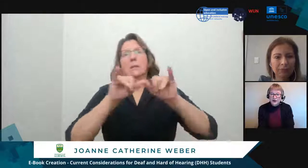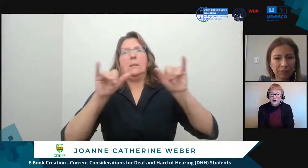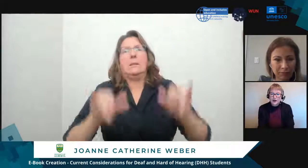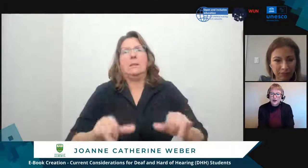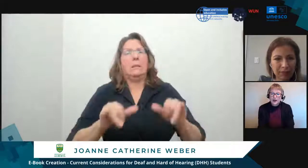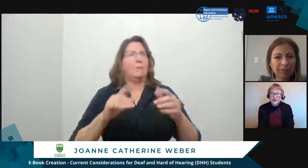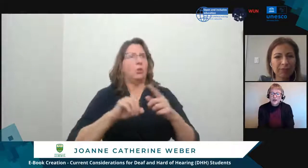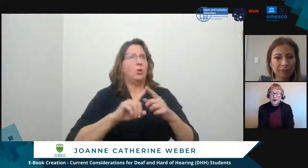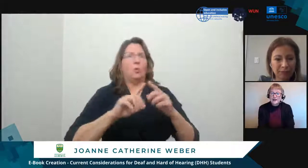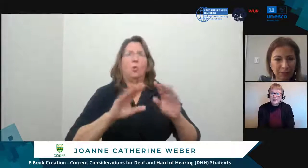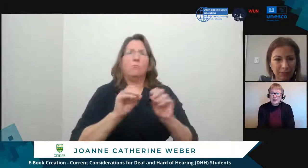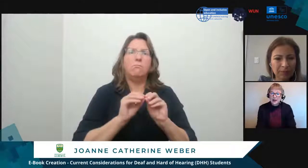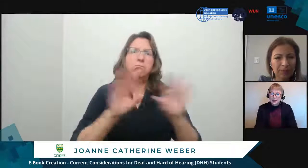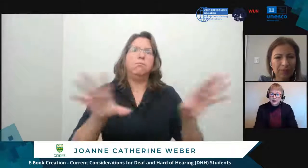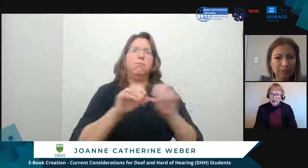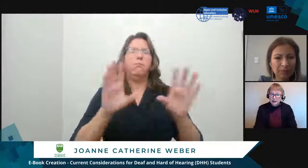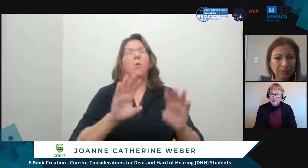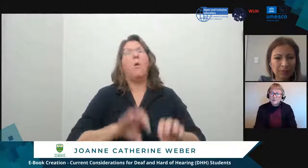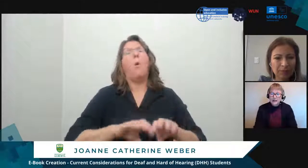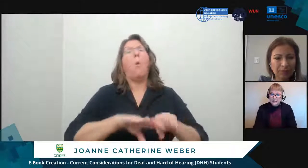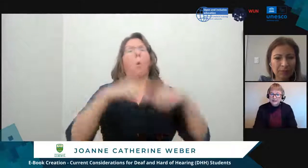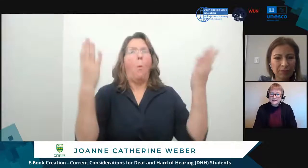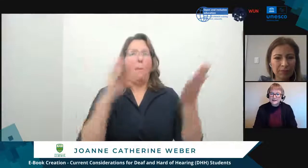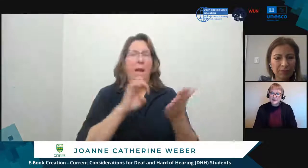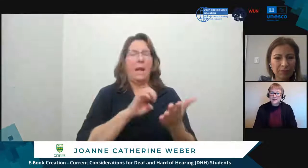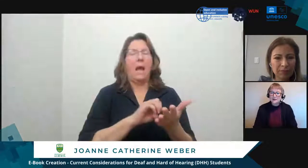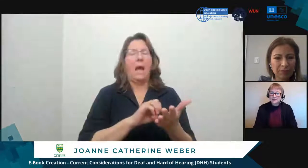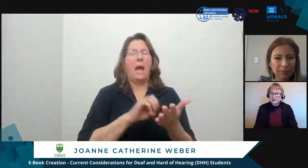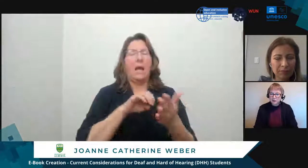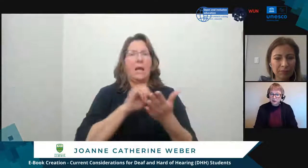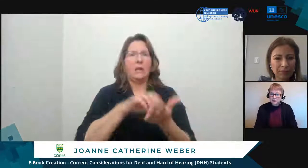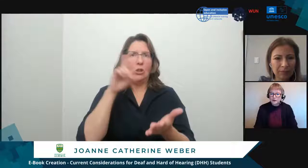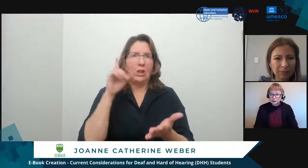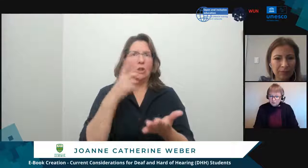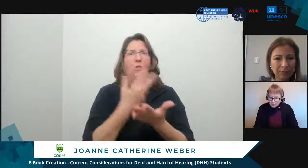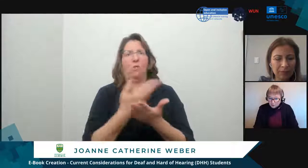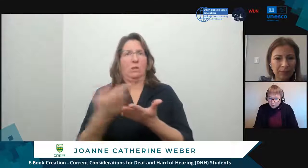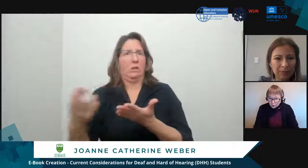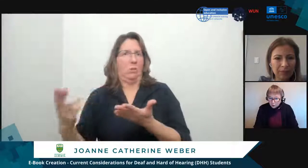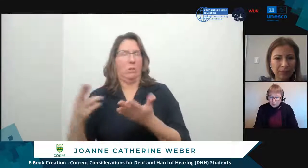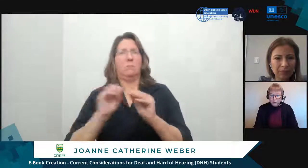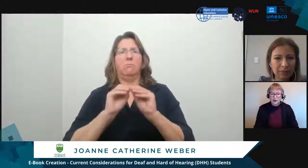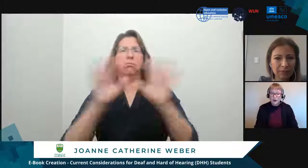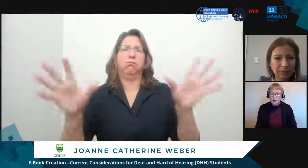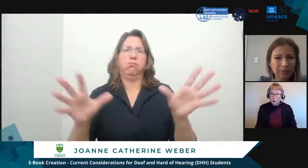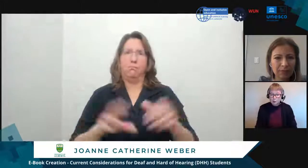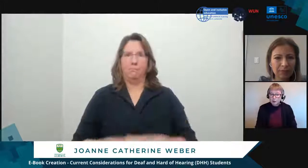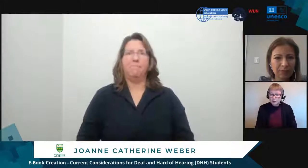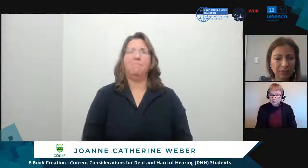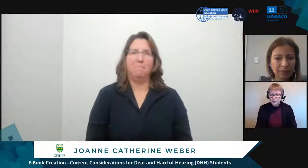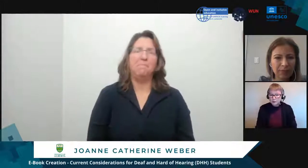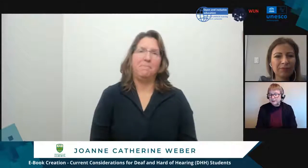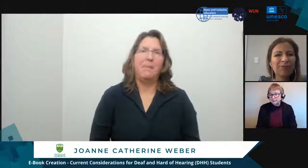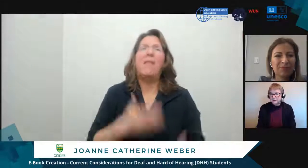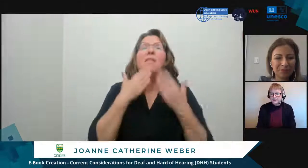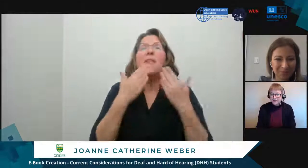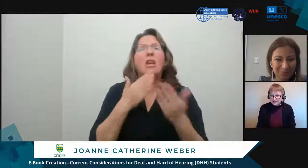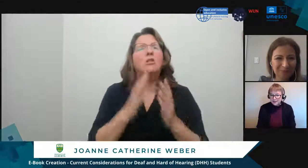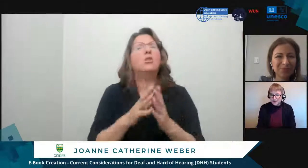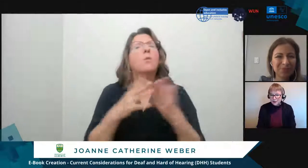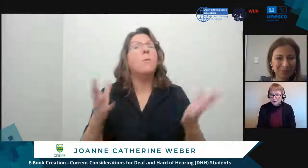team together and try and set up a good mechanism that will support your work, our work